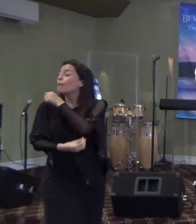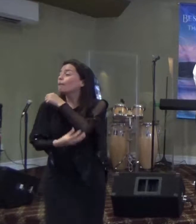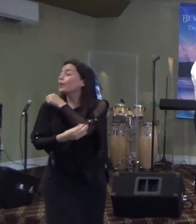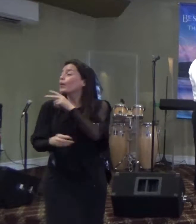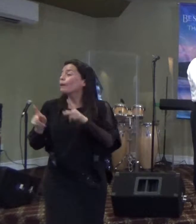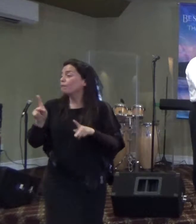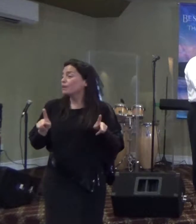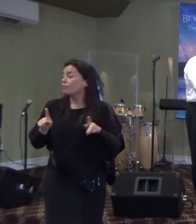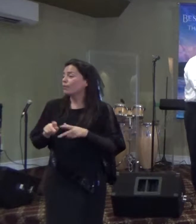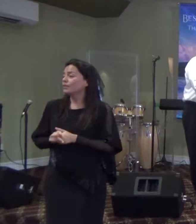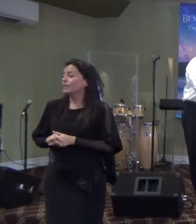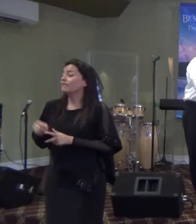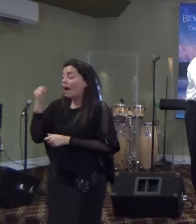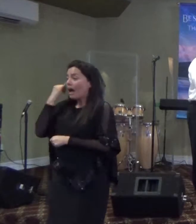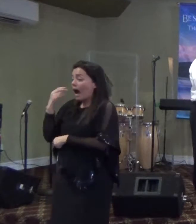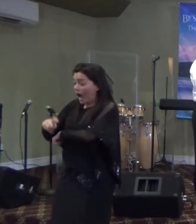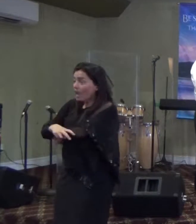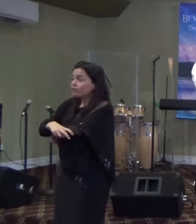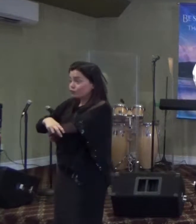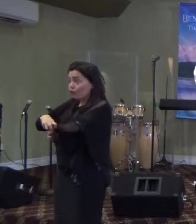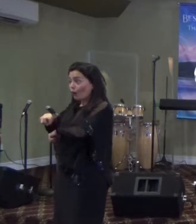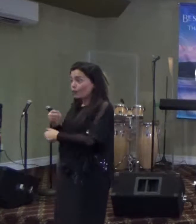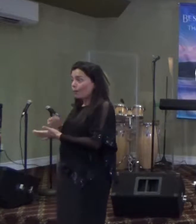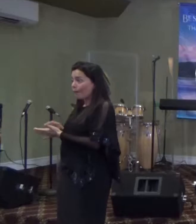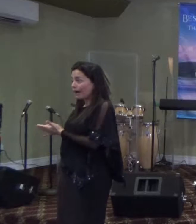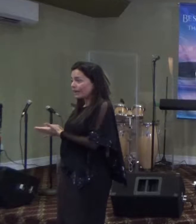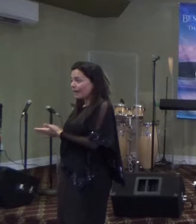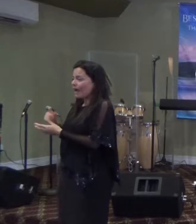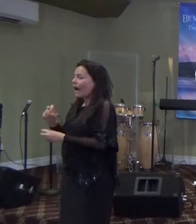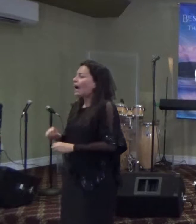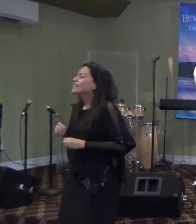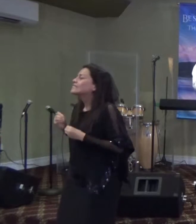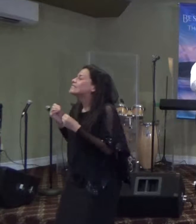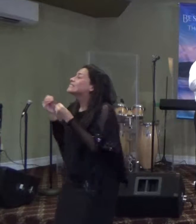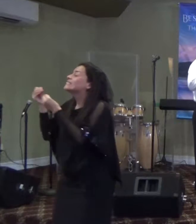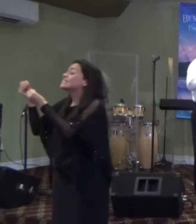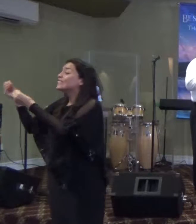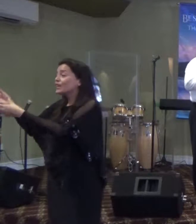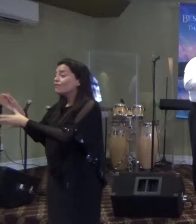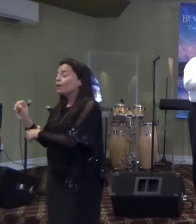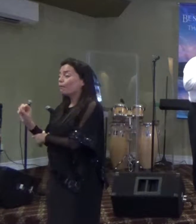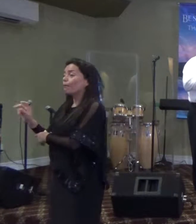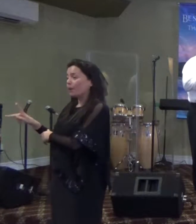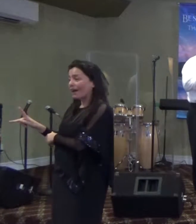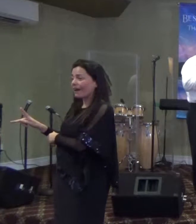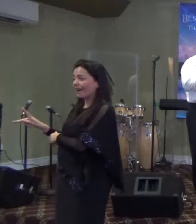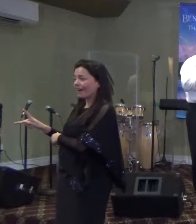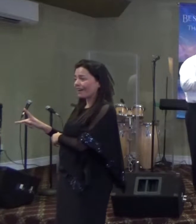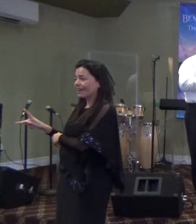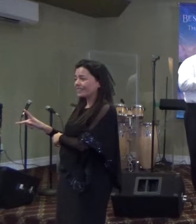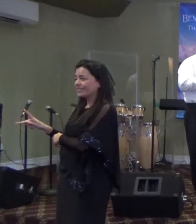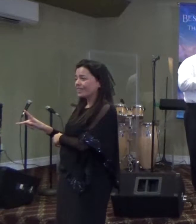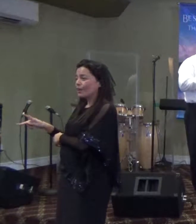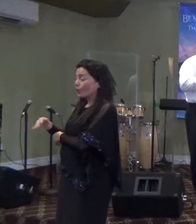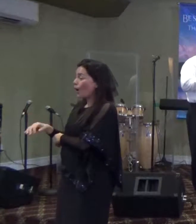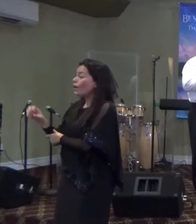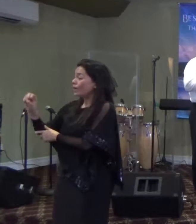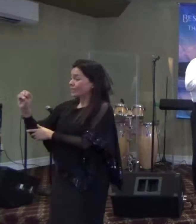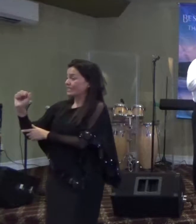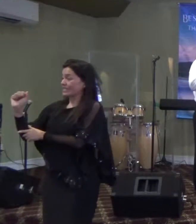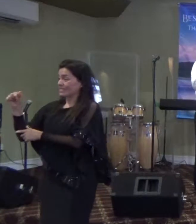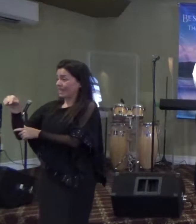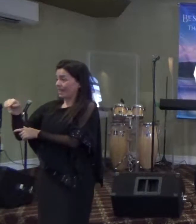devuelvo cuadruplicado. I shall give it to him fourfold. ¿Qué cambio What de a actitud change of attitude de Zaqueo